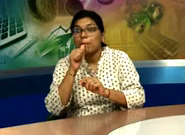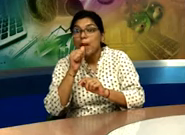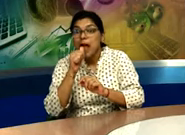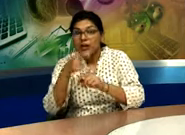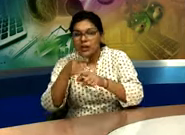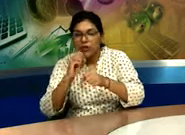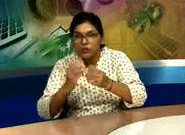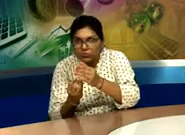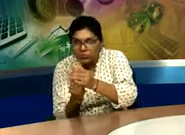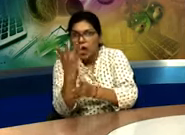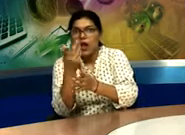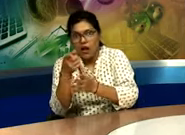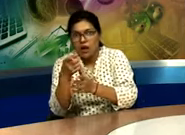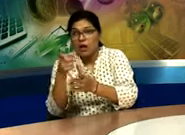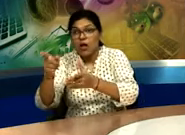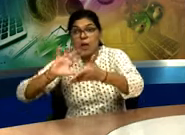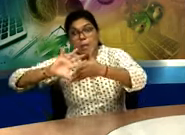Mars has water